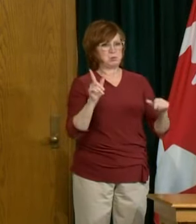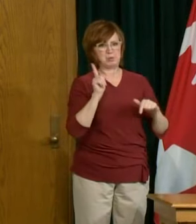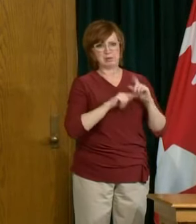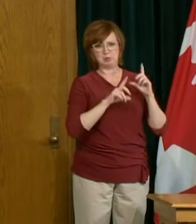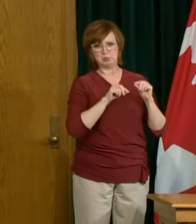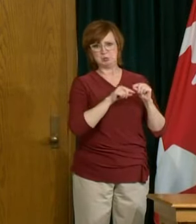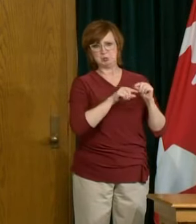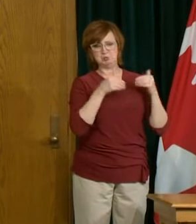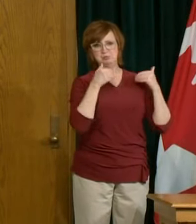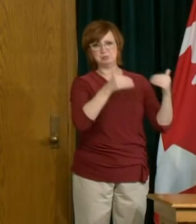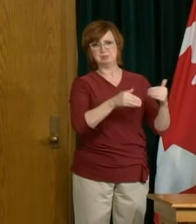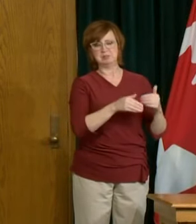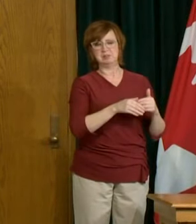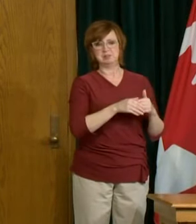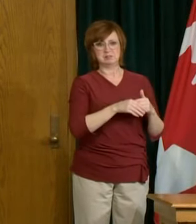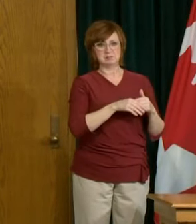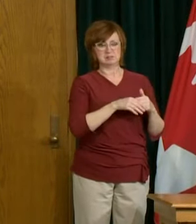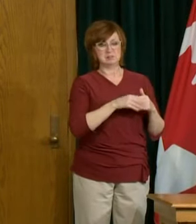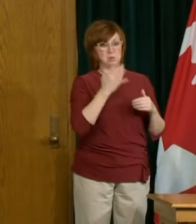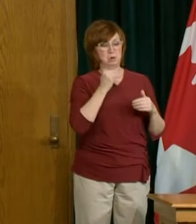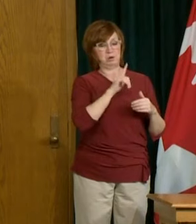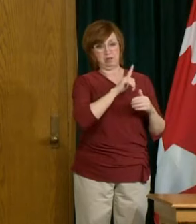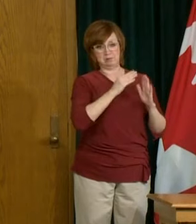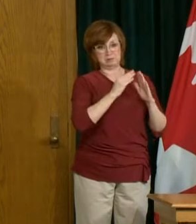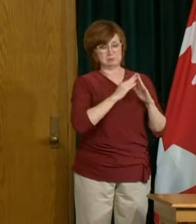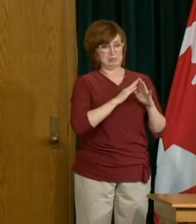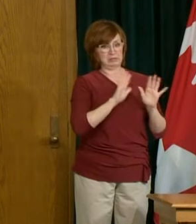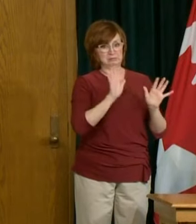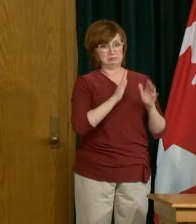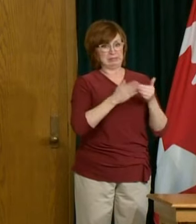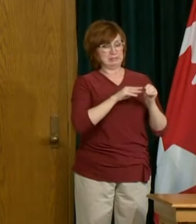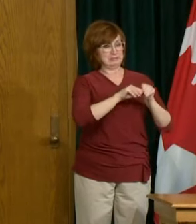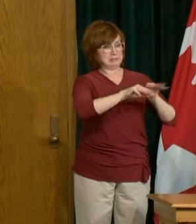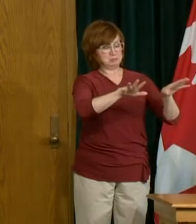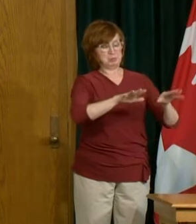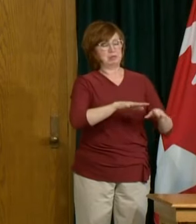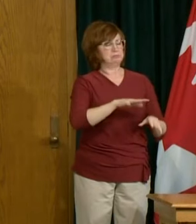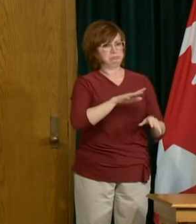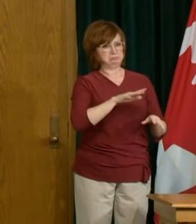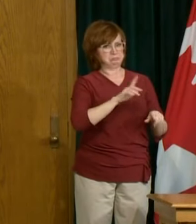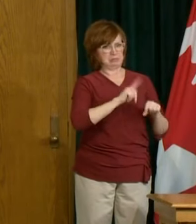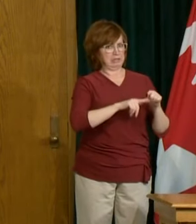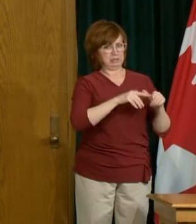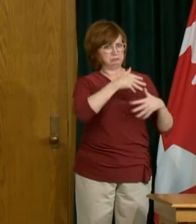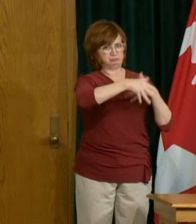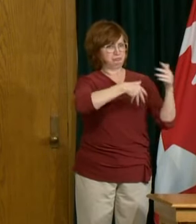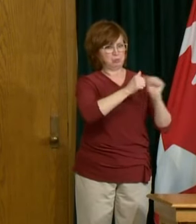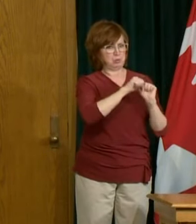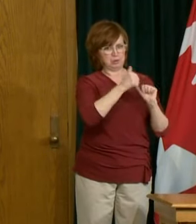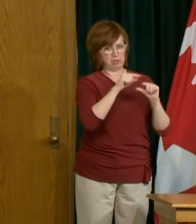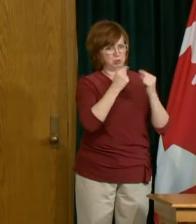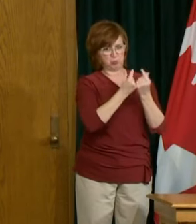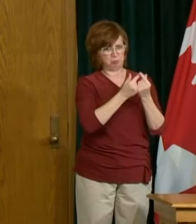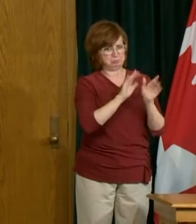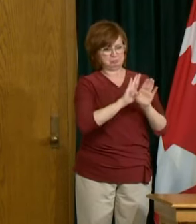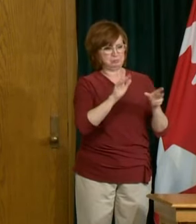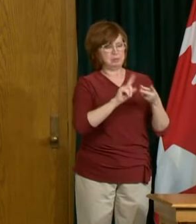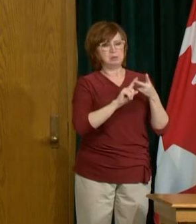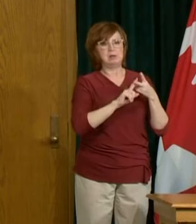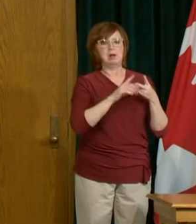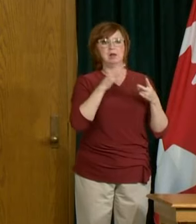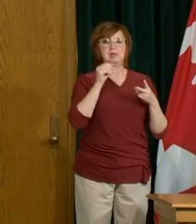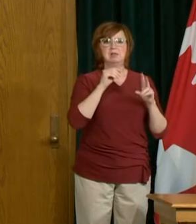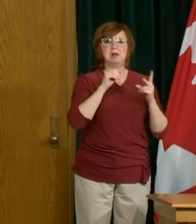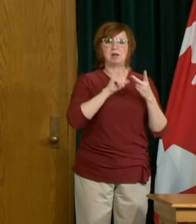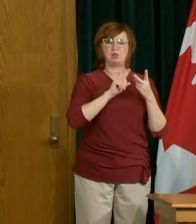apply right now to a setting where there's an outbreak like in the Loche area. And we also know that 10% of cases can be